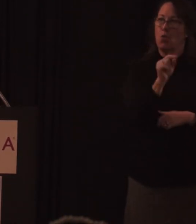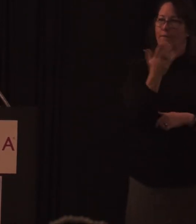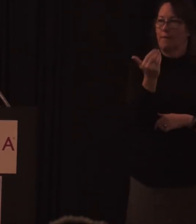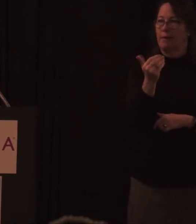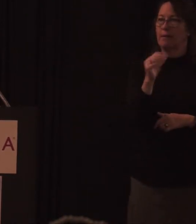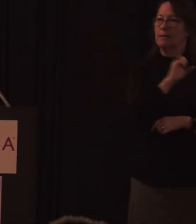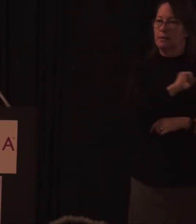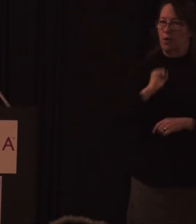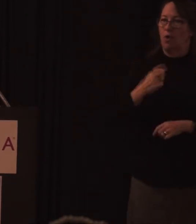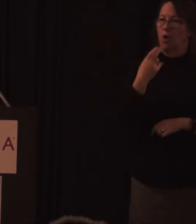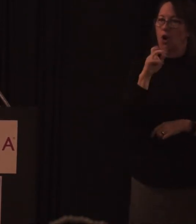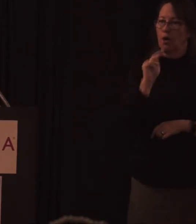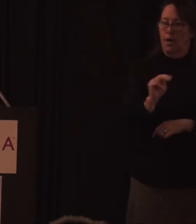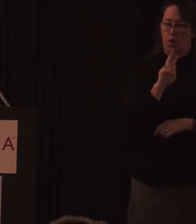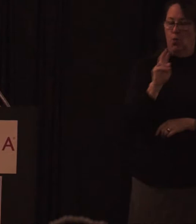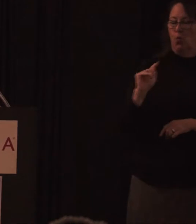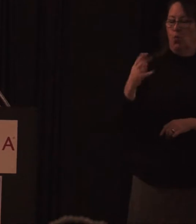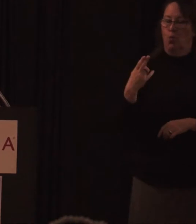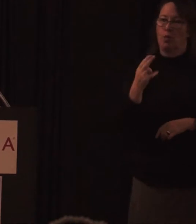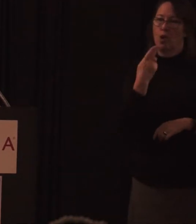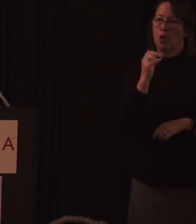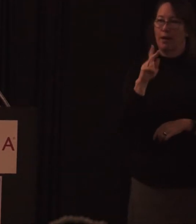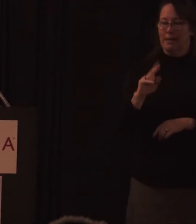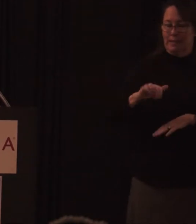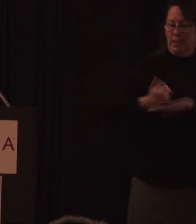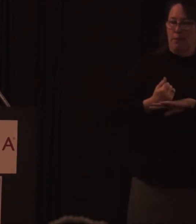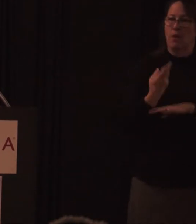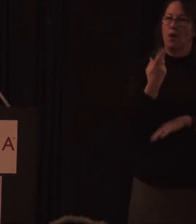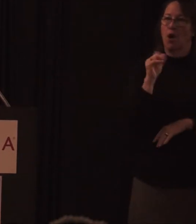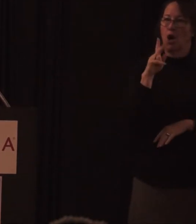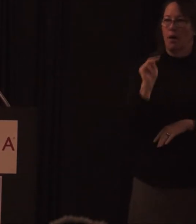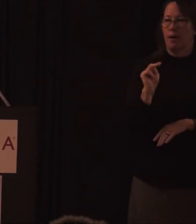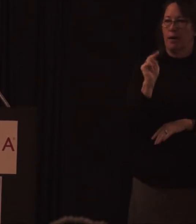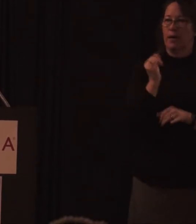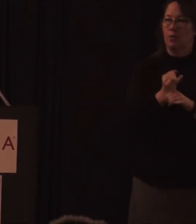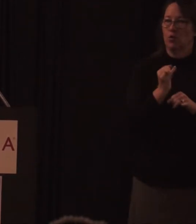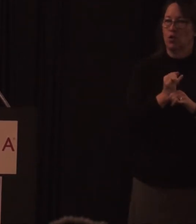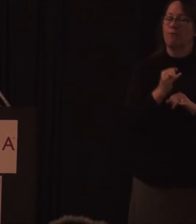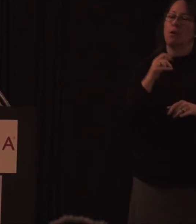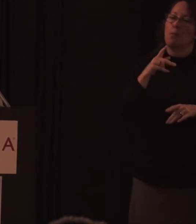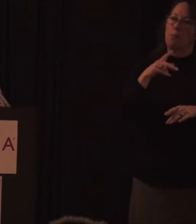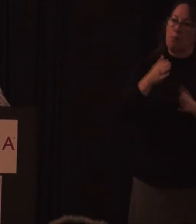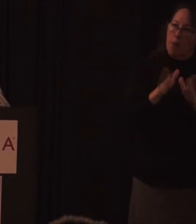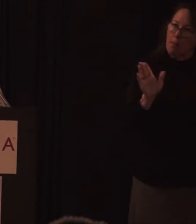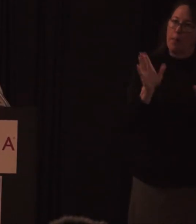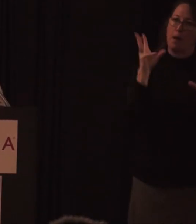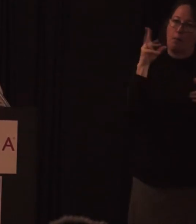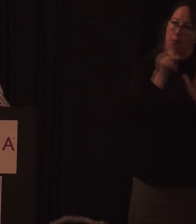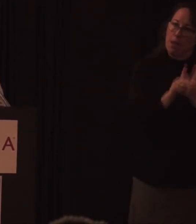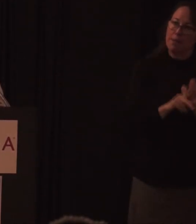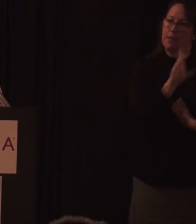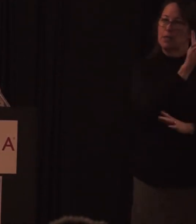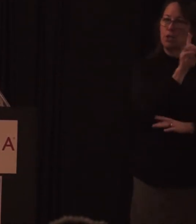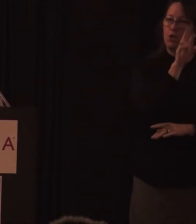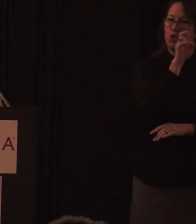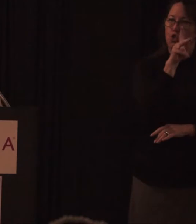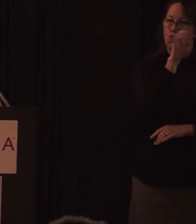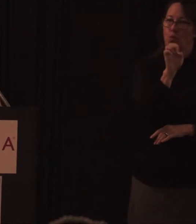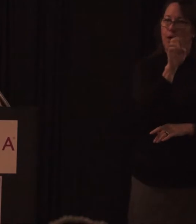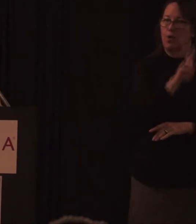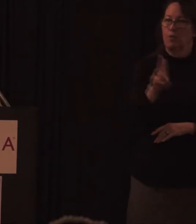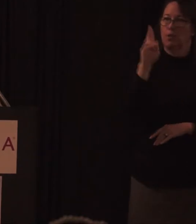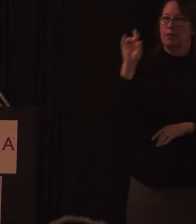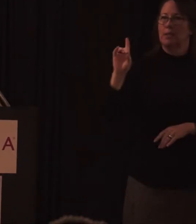2015, Senator Harkin and Ruth Harkin established the Harkin Institute for Public Policy and Citizen Engagement at Drake University in Des